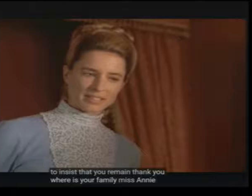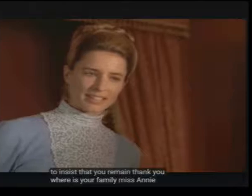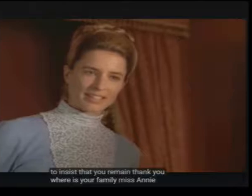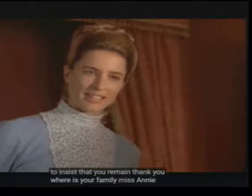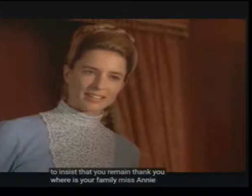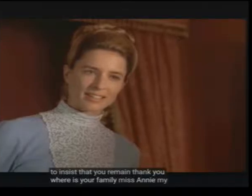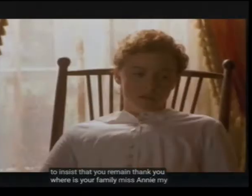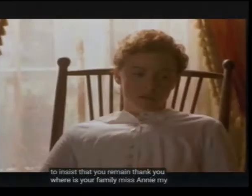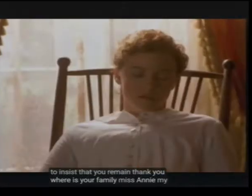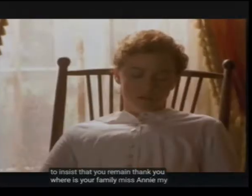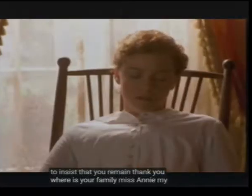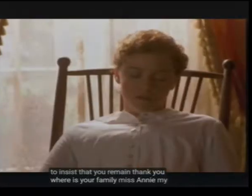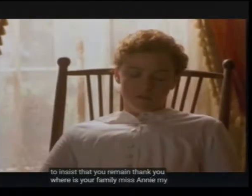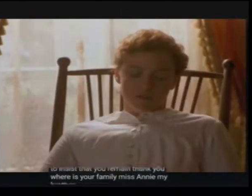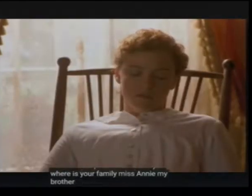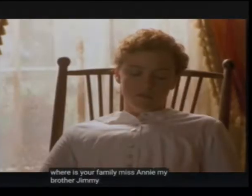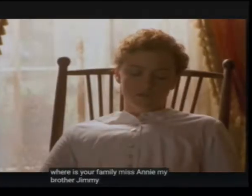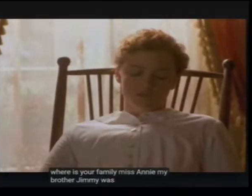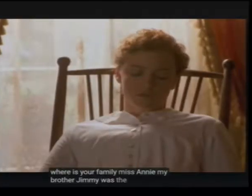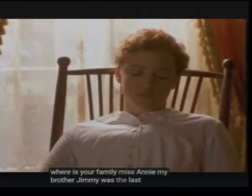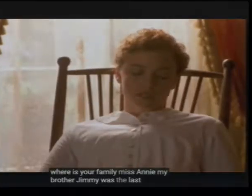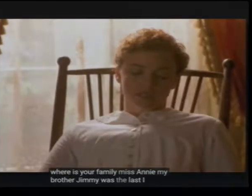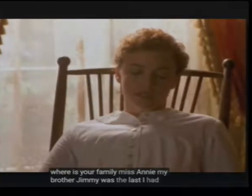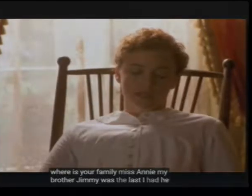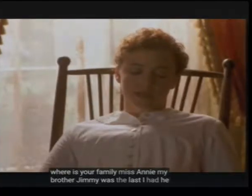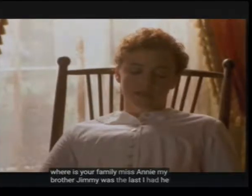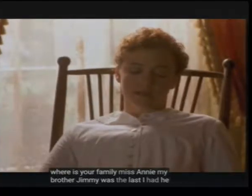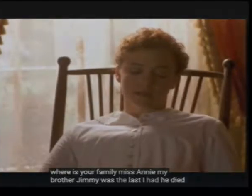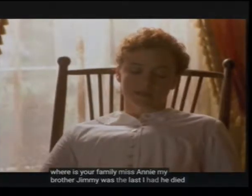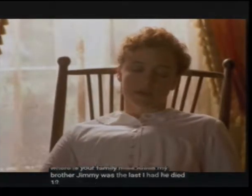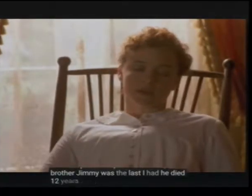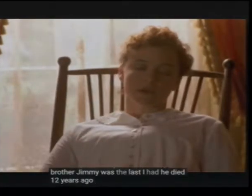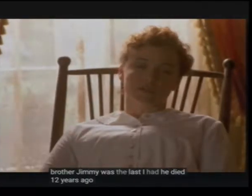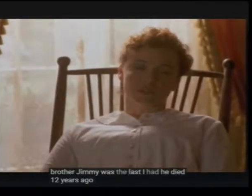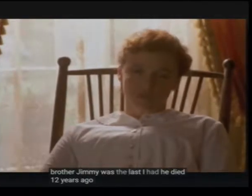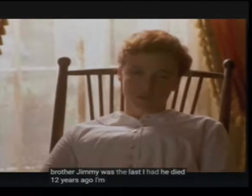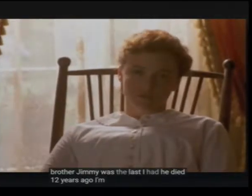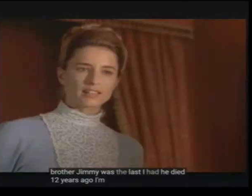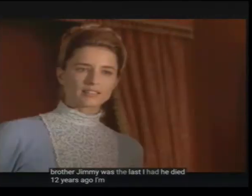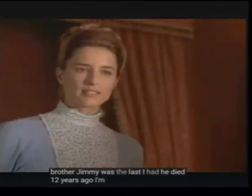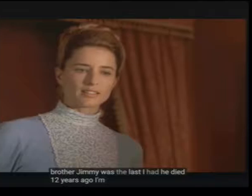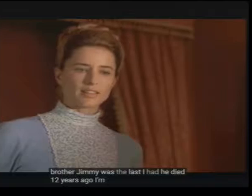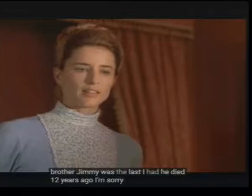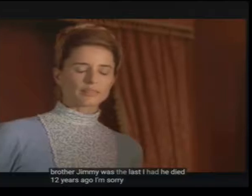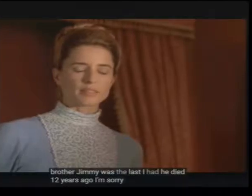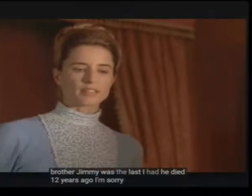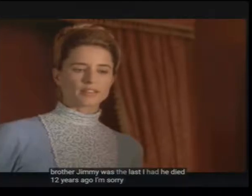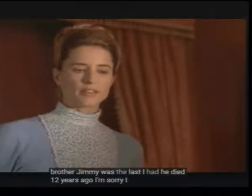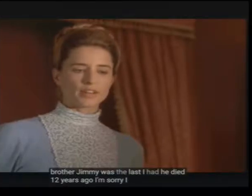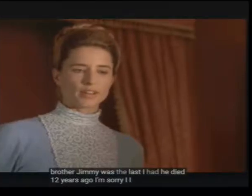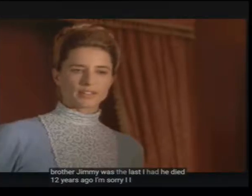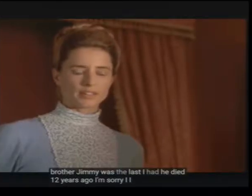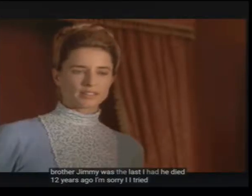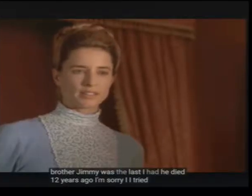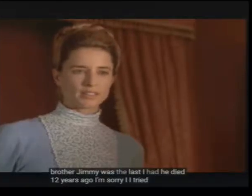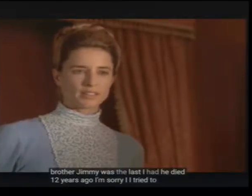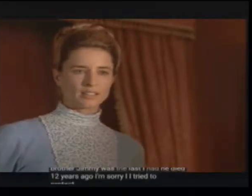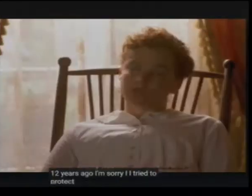Annie? My brother Jimmy was the last I had. He died 12 years ago. I'm sorry. I tried to protect